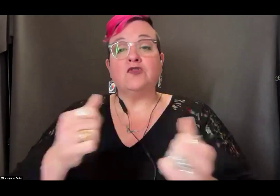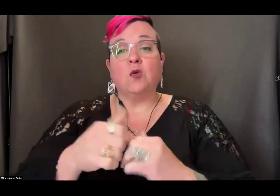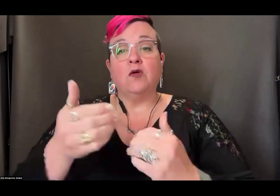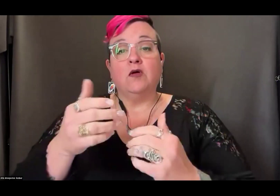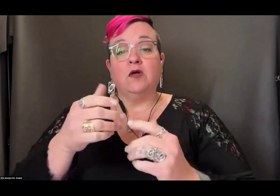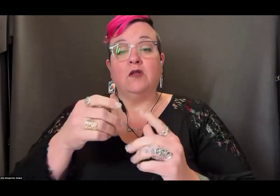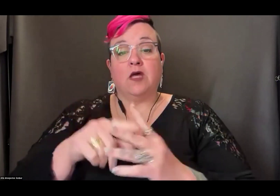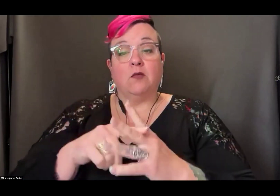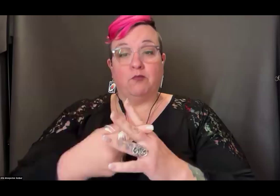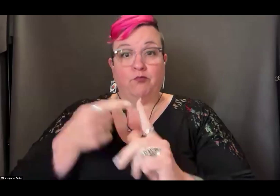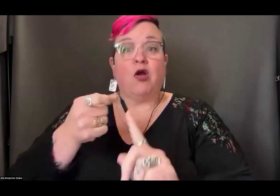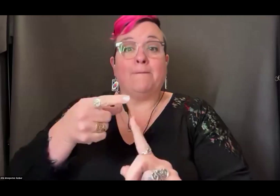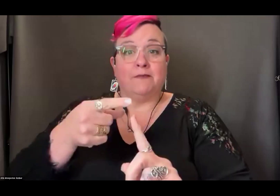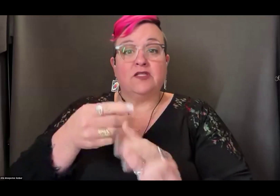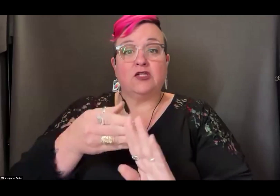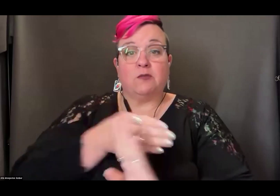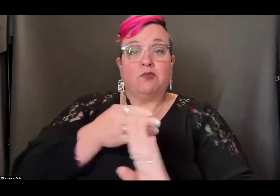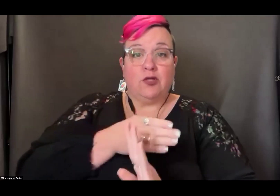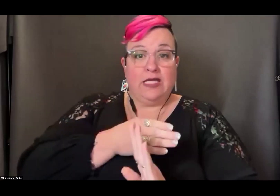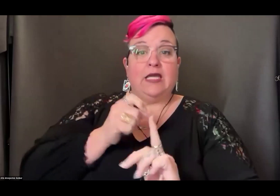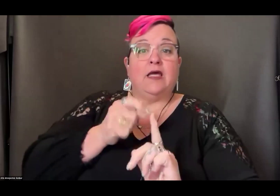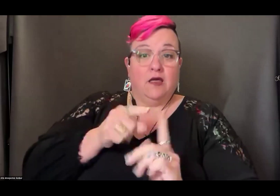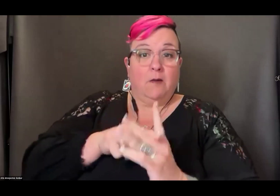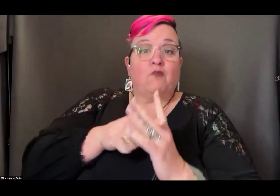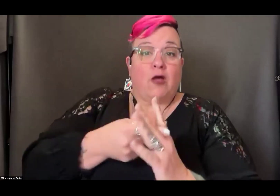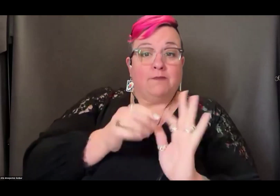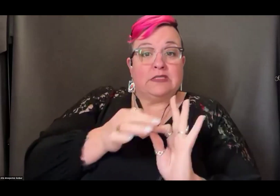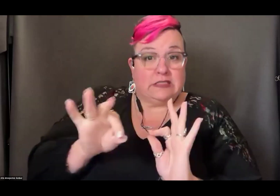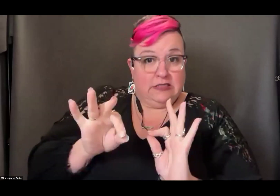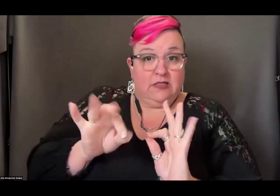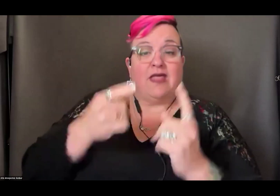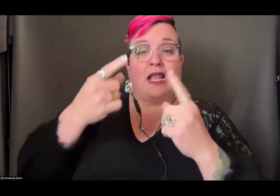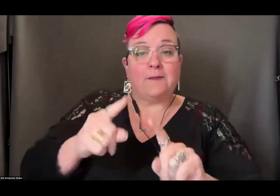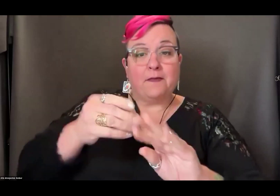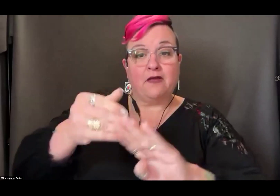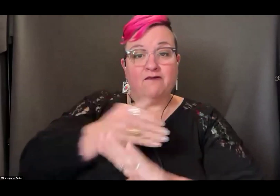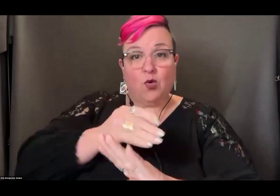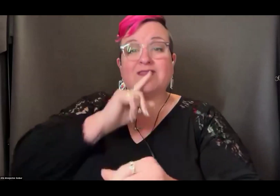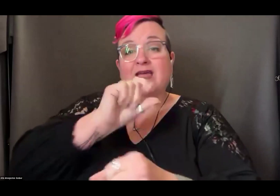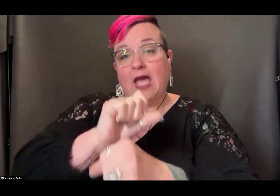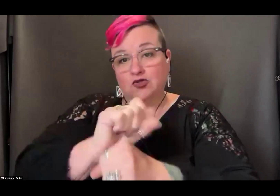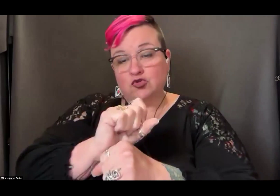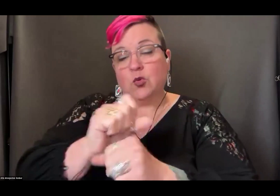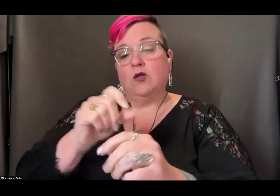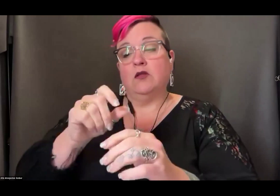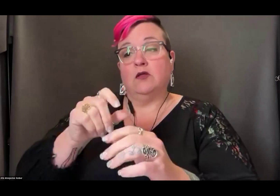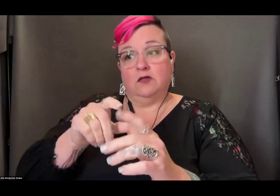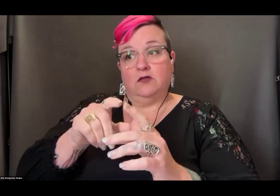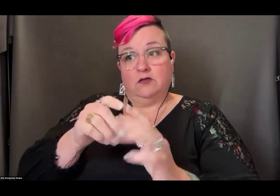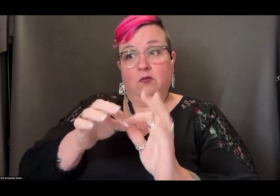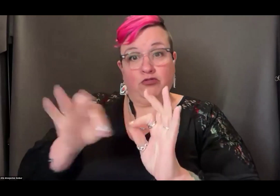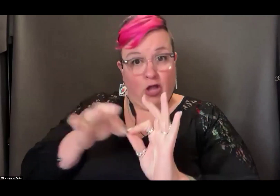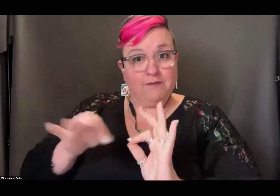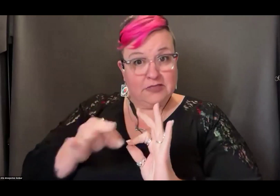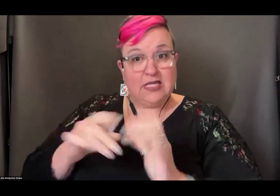of a prompt, there's a pre-prompt that happens before the actual prompt. And